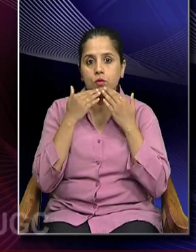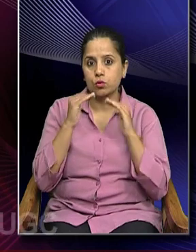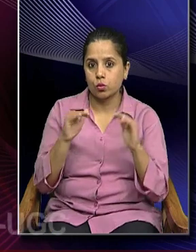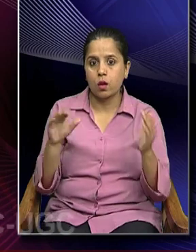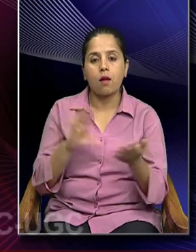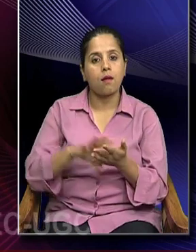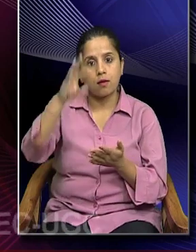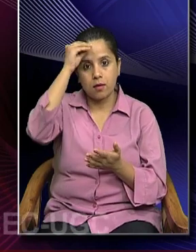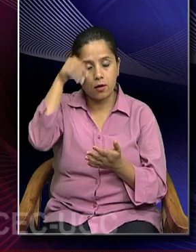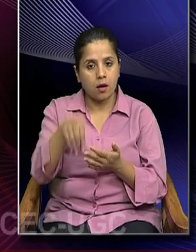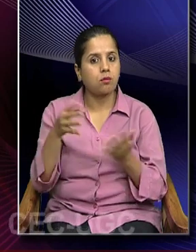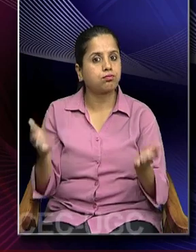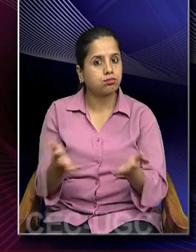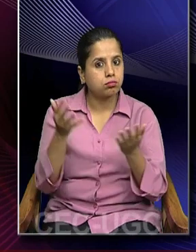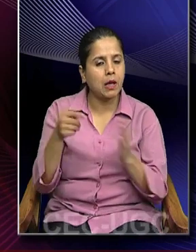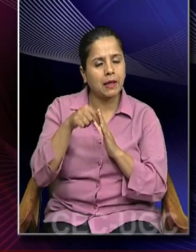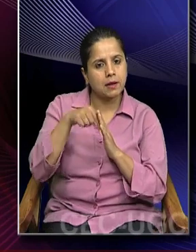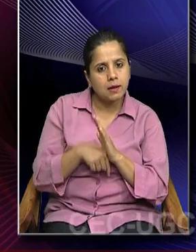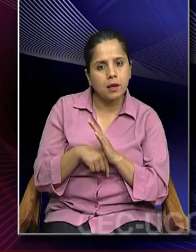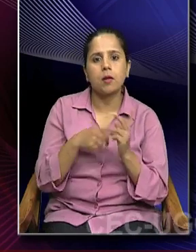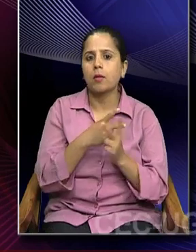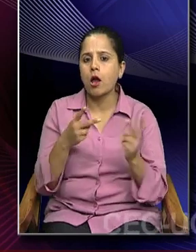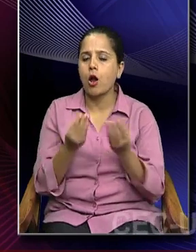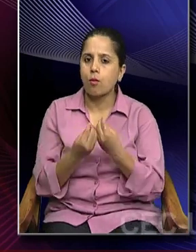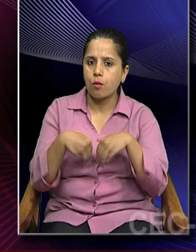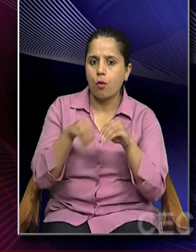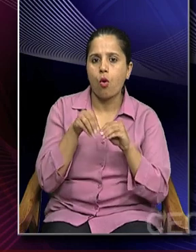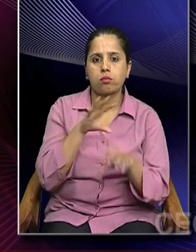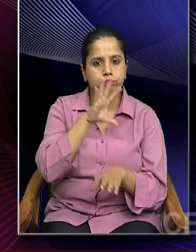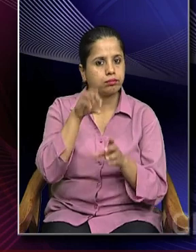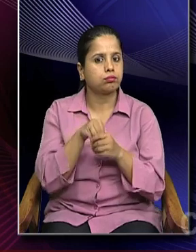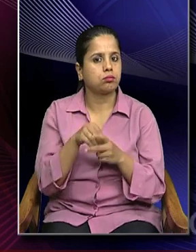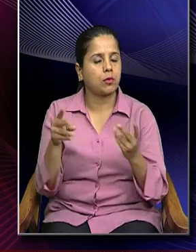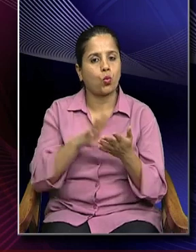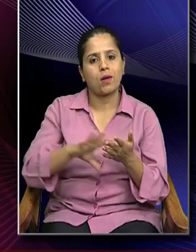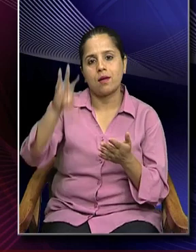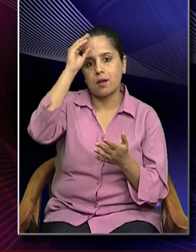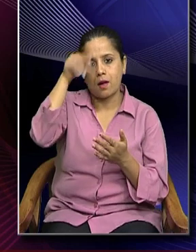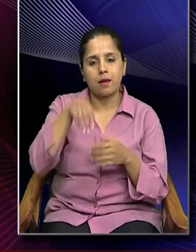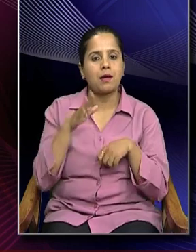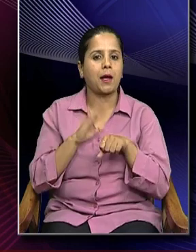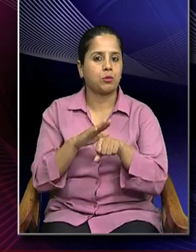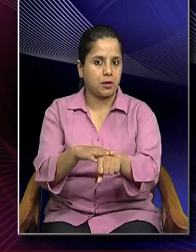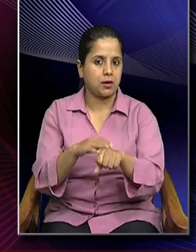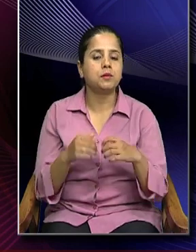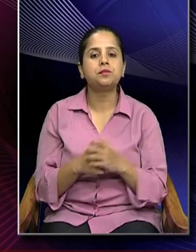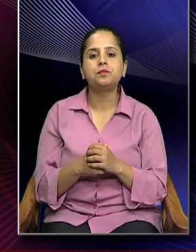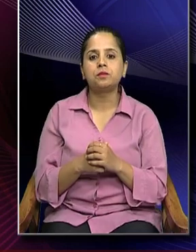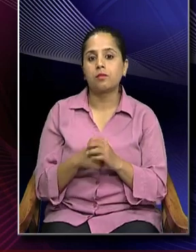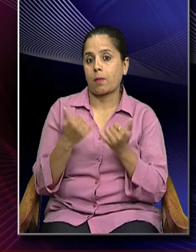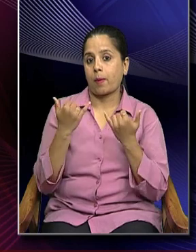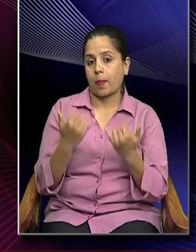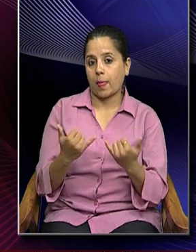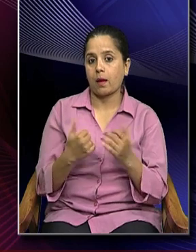learning, fostering a deeper and more engaged learning experience.